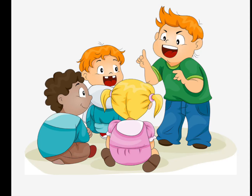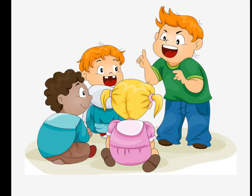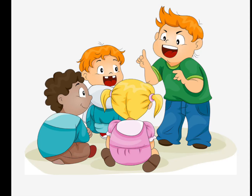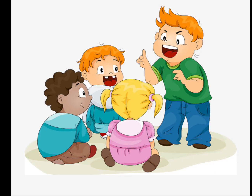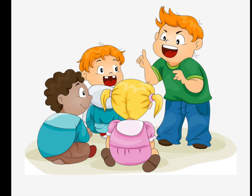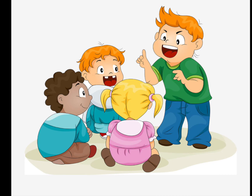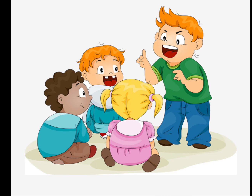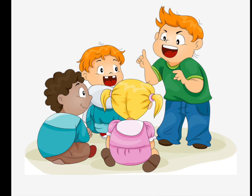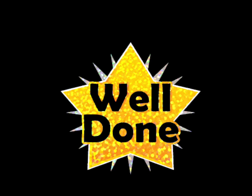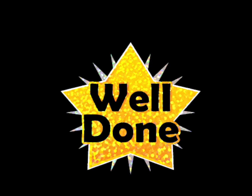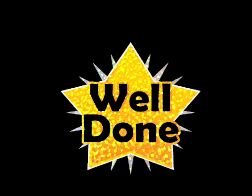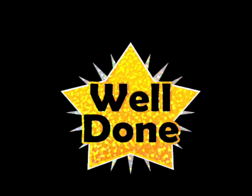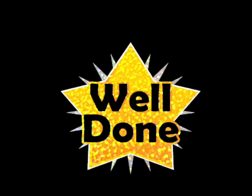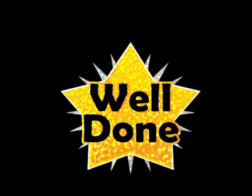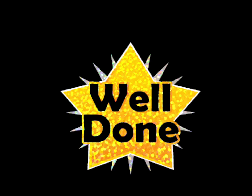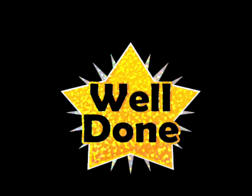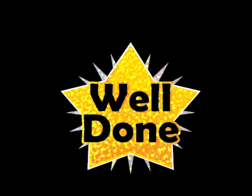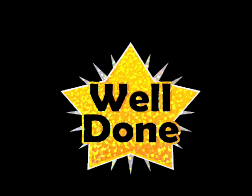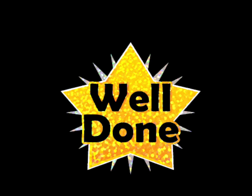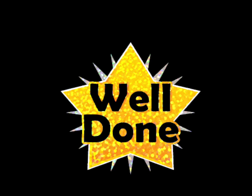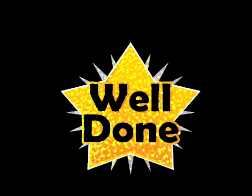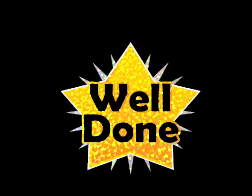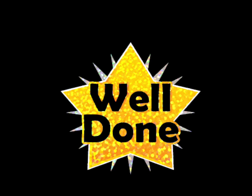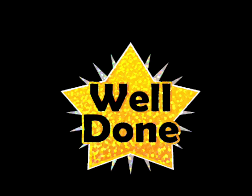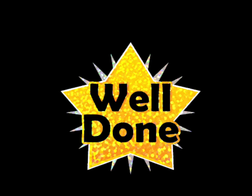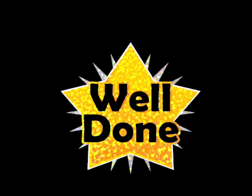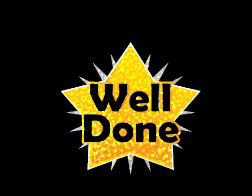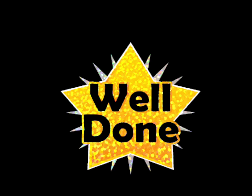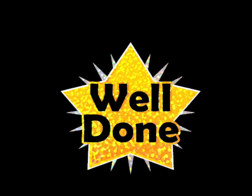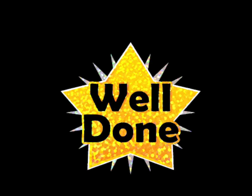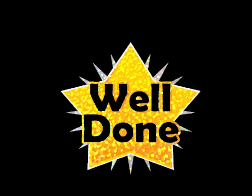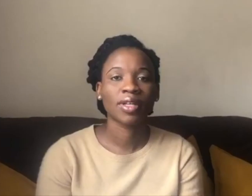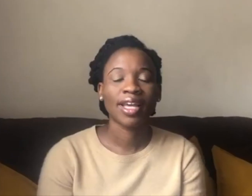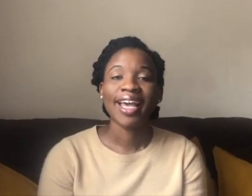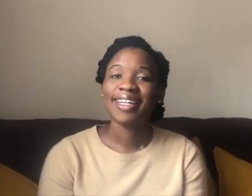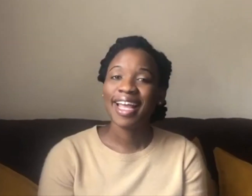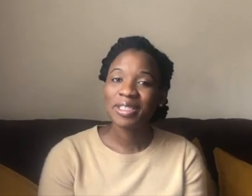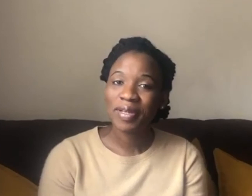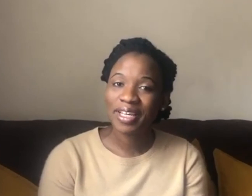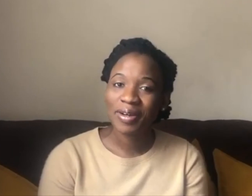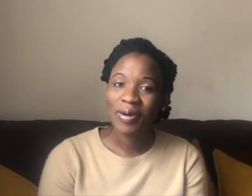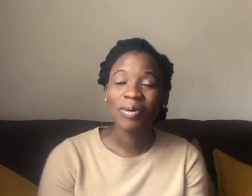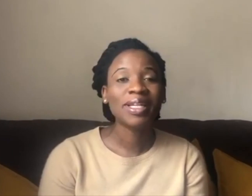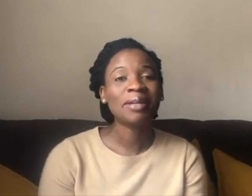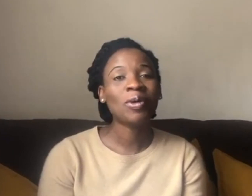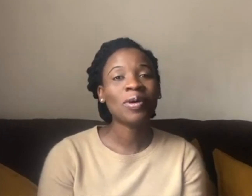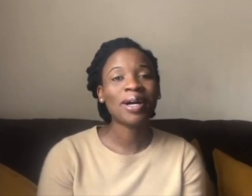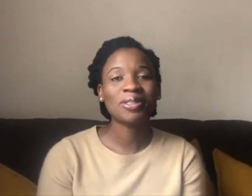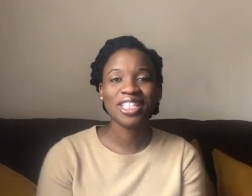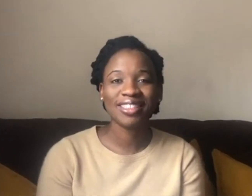how much God loves you. Congratulations. Well done. Next week, we will learn more about